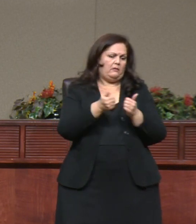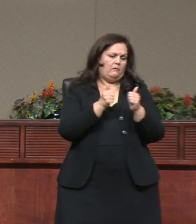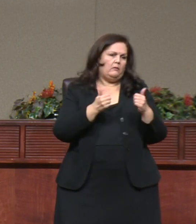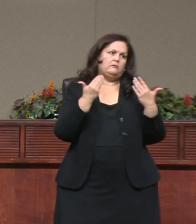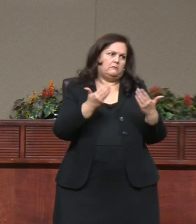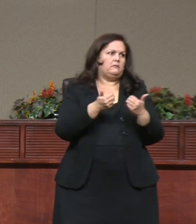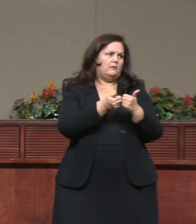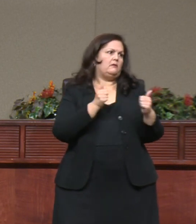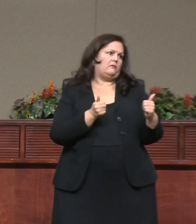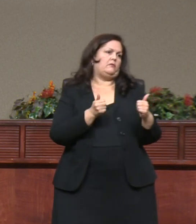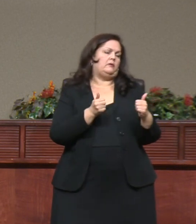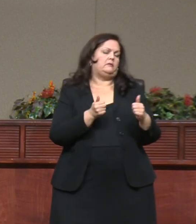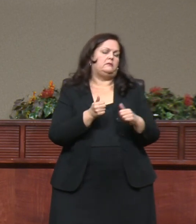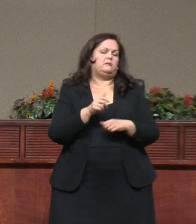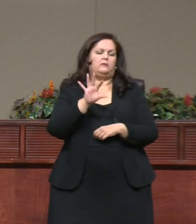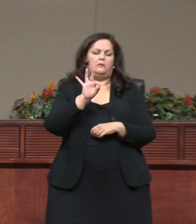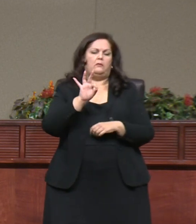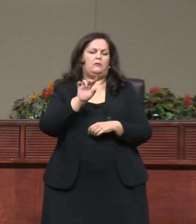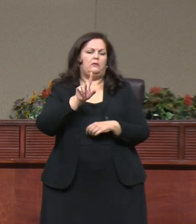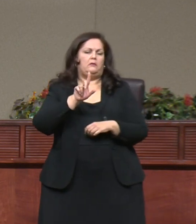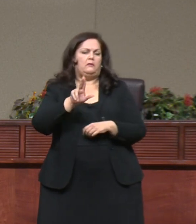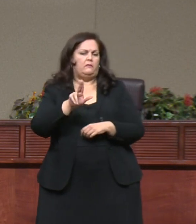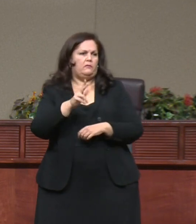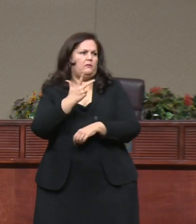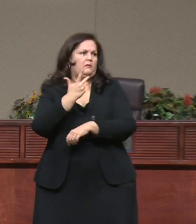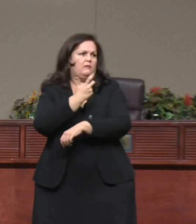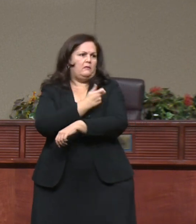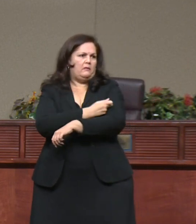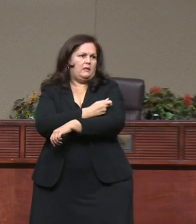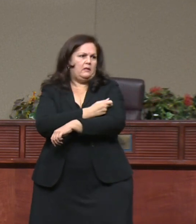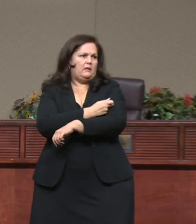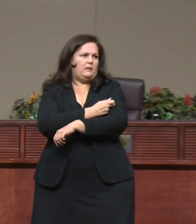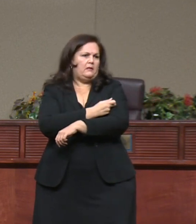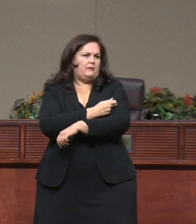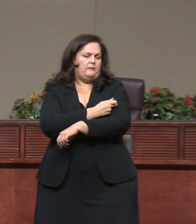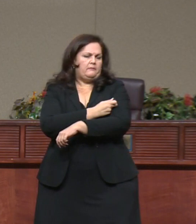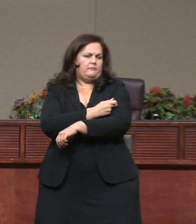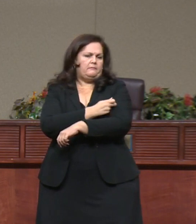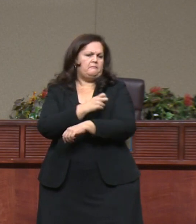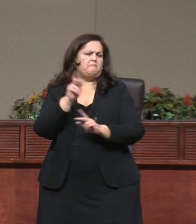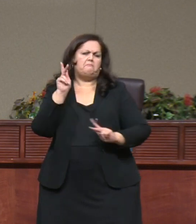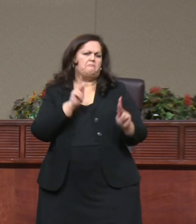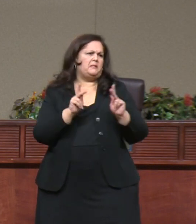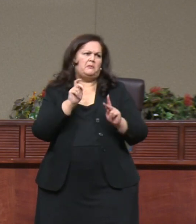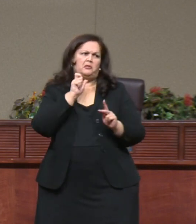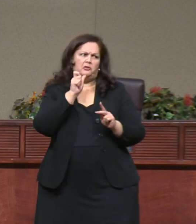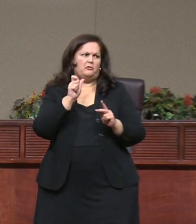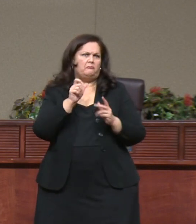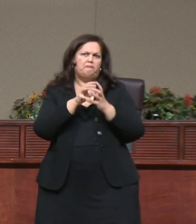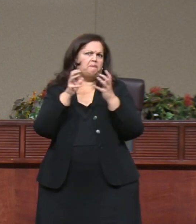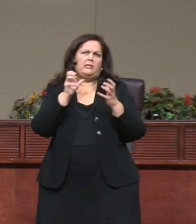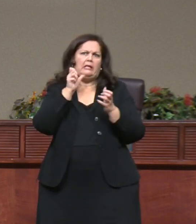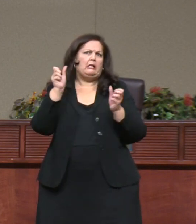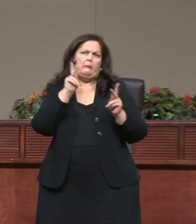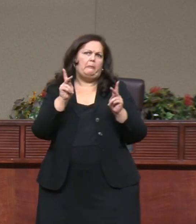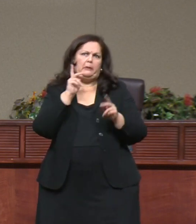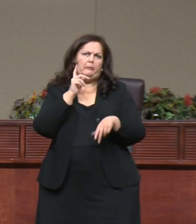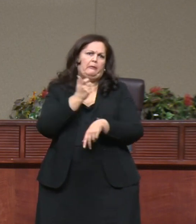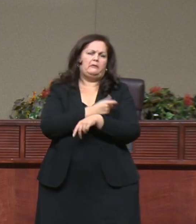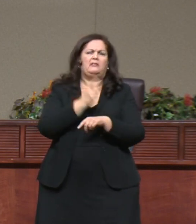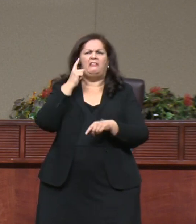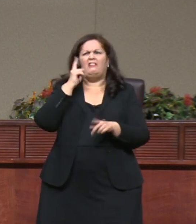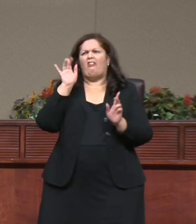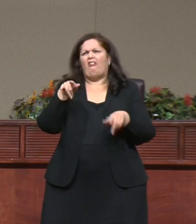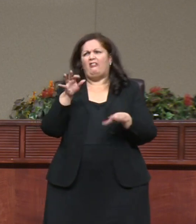the flu is one of the vaccines that we don't have a good uptake because people have concerns about is it worth it, is